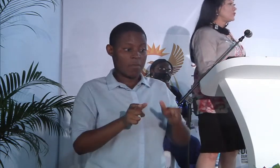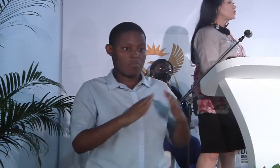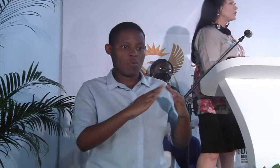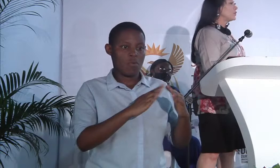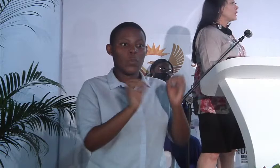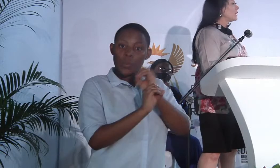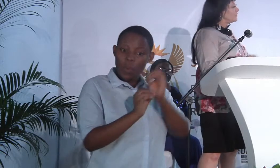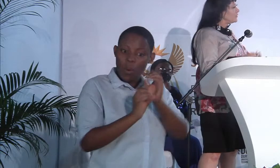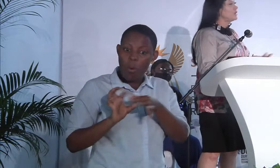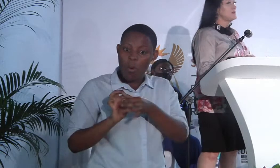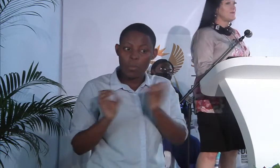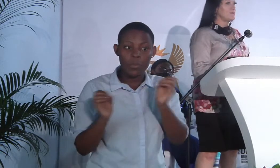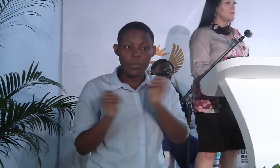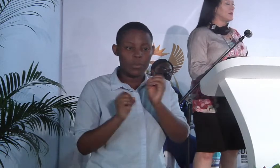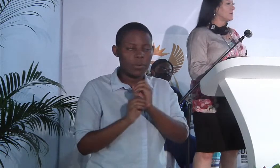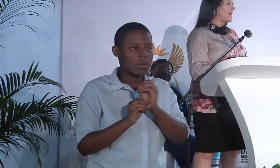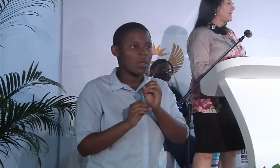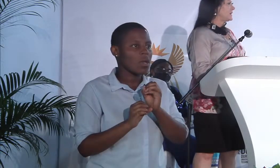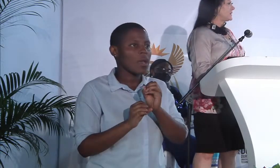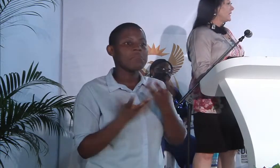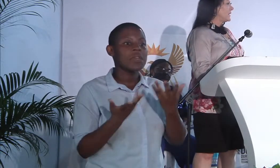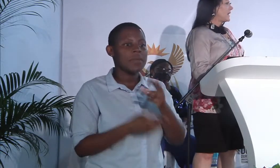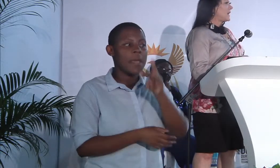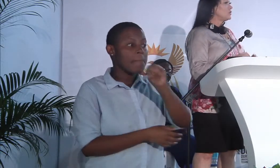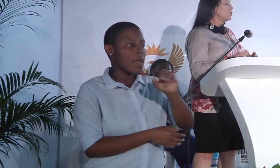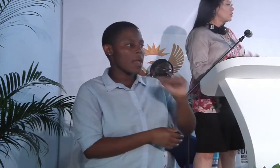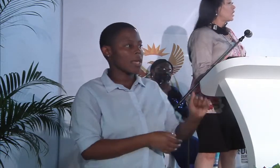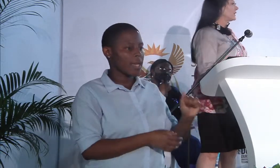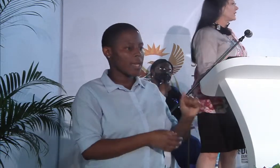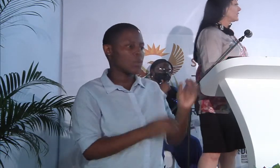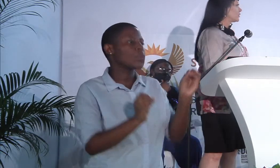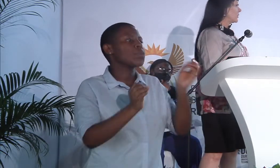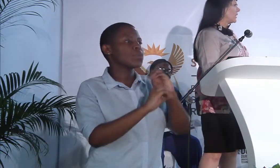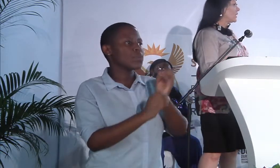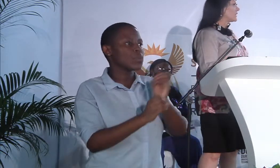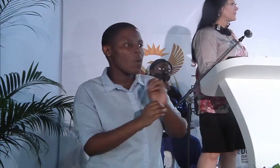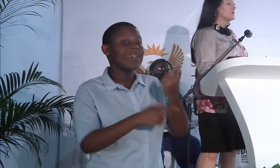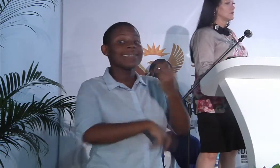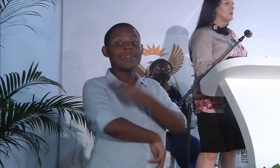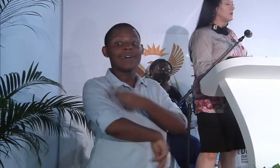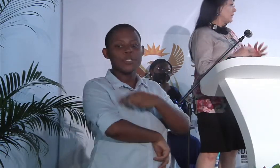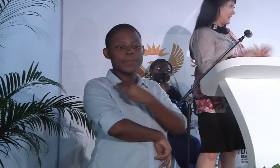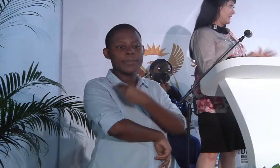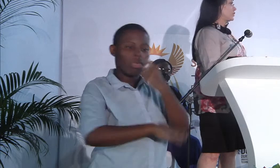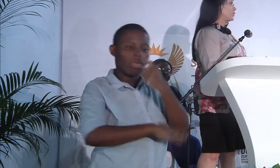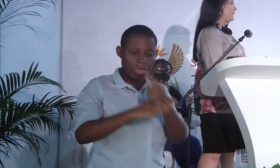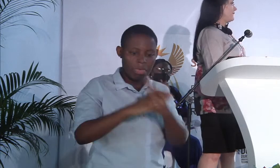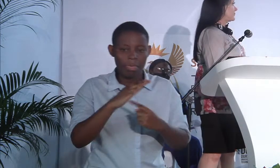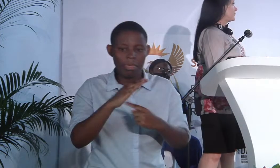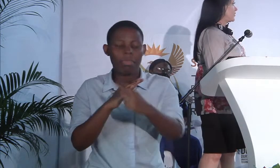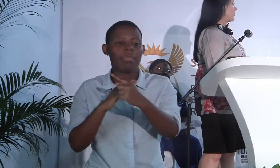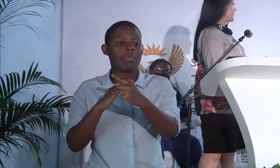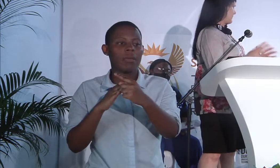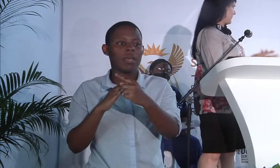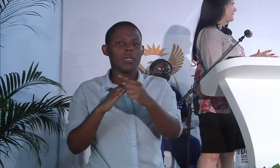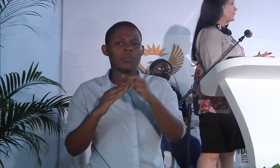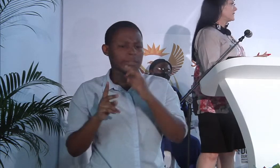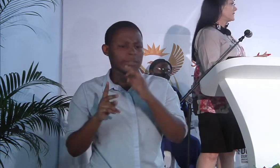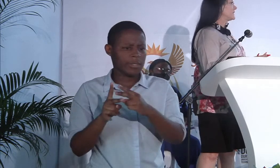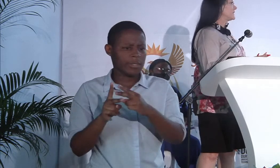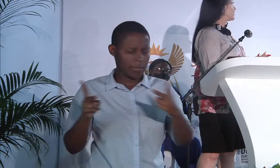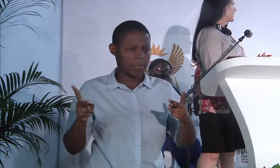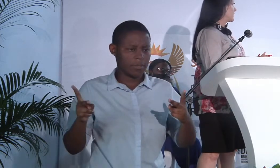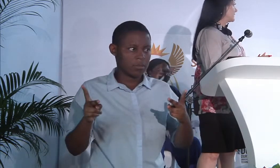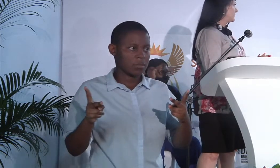if you don't know, if you don't have a medical aid and you can't get into a hospital, it's a two-phase program. The first